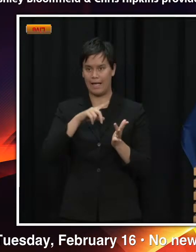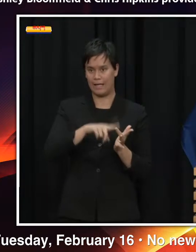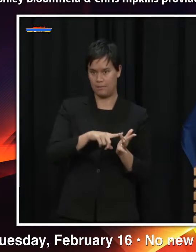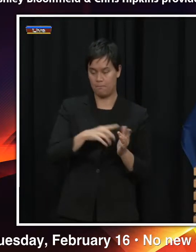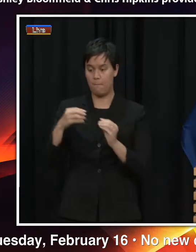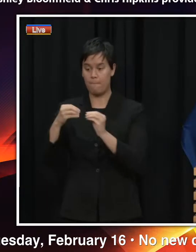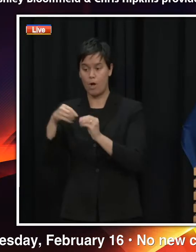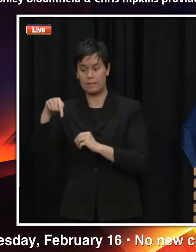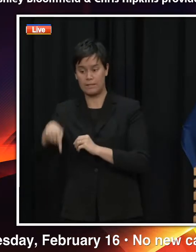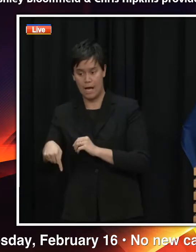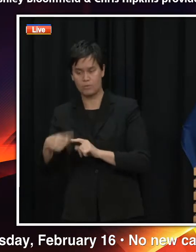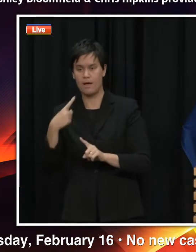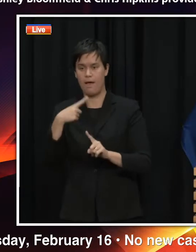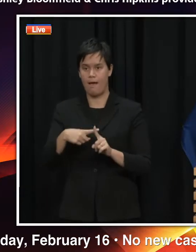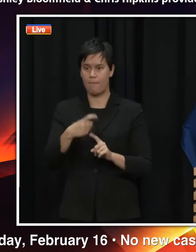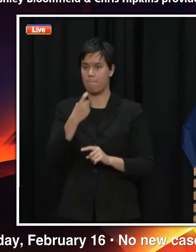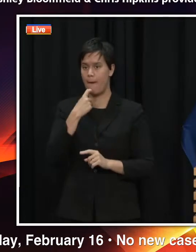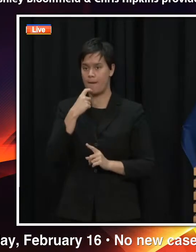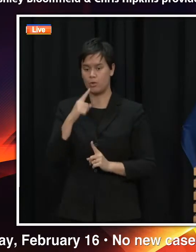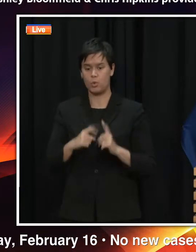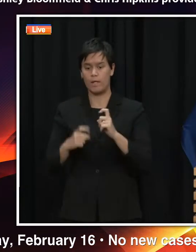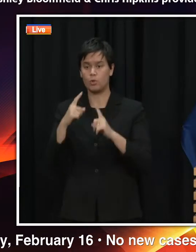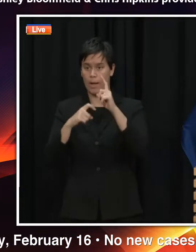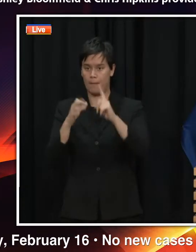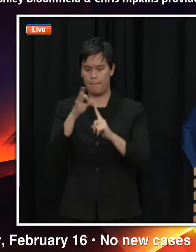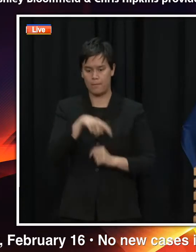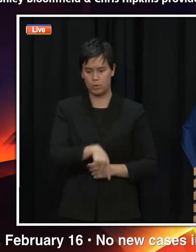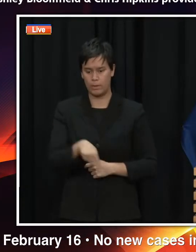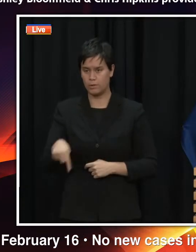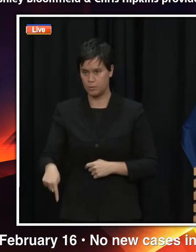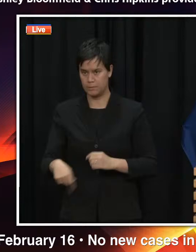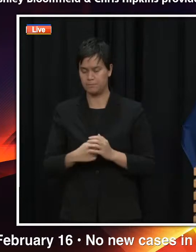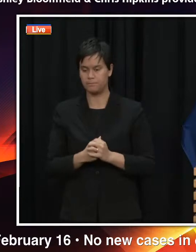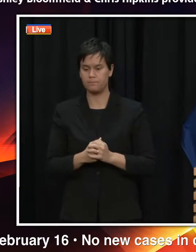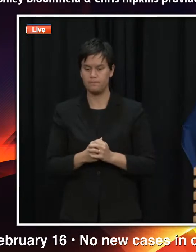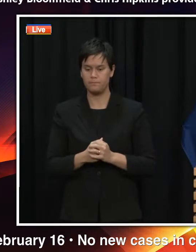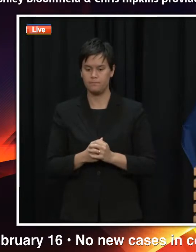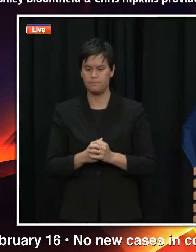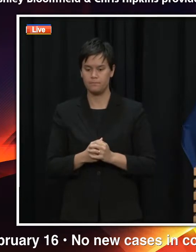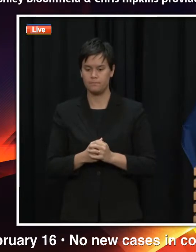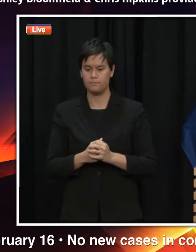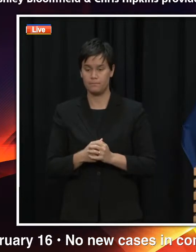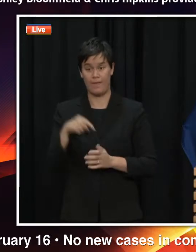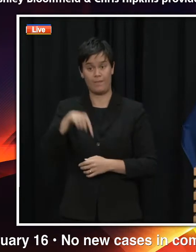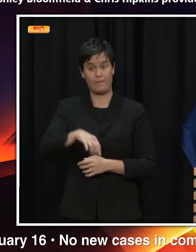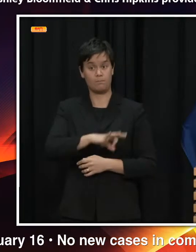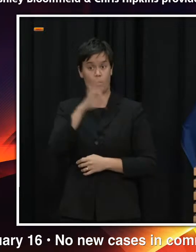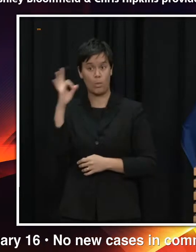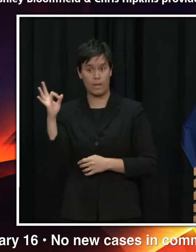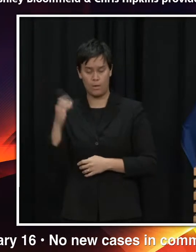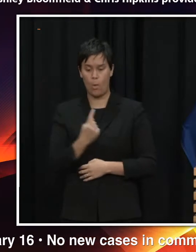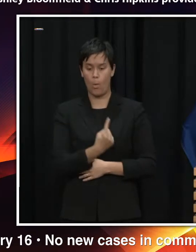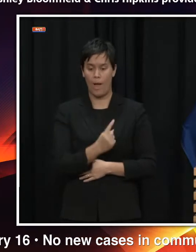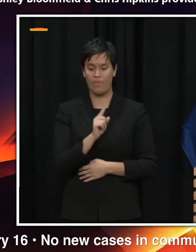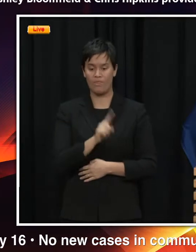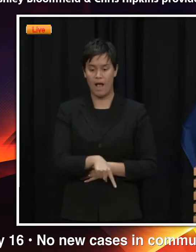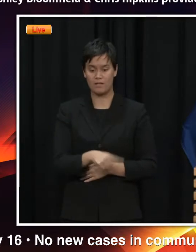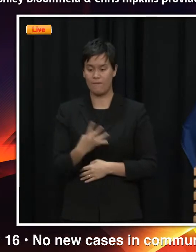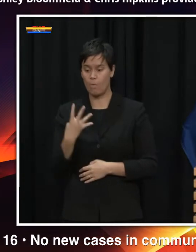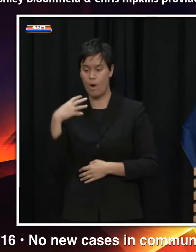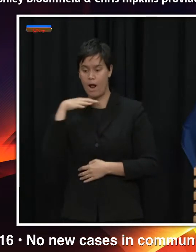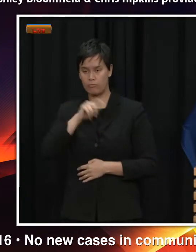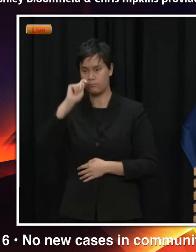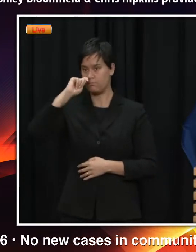Papatoetoe. As at 11:15 this morning, a further 1,454 swabs had been taken